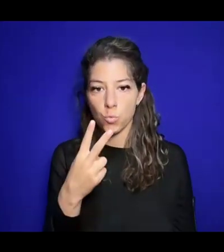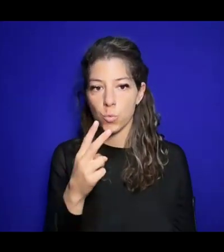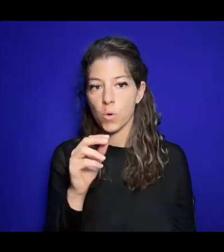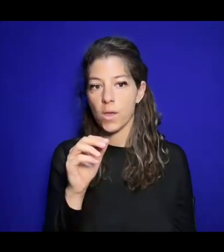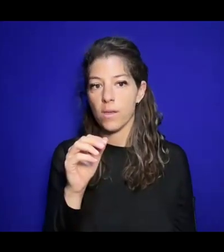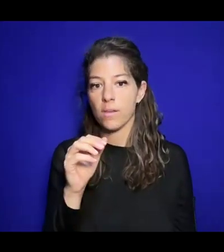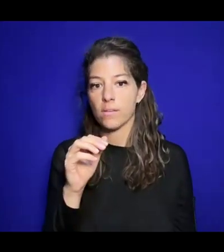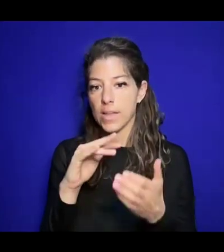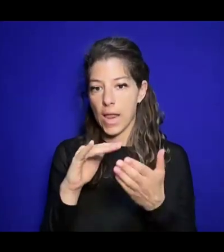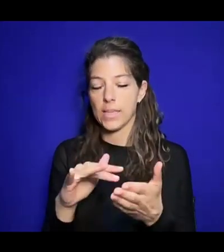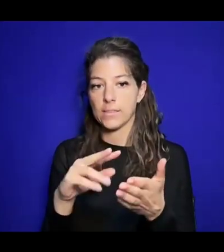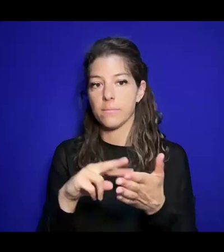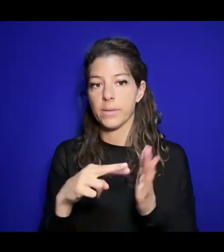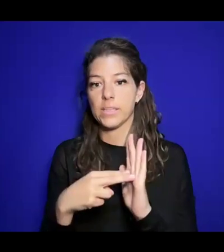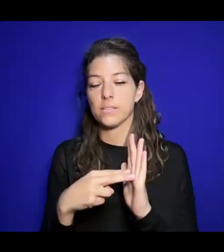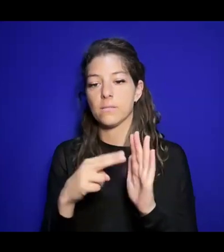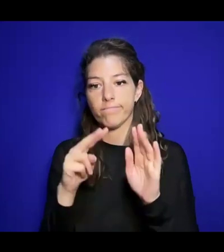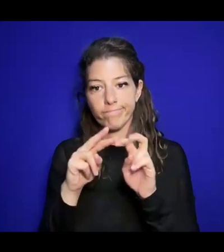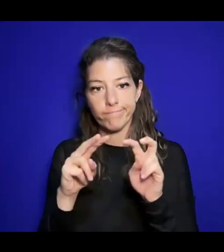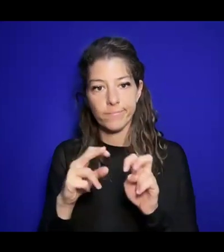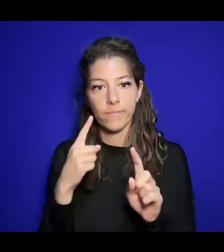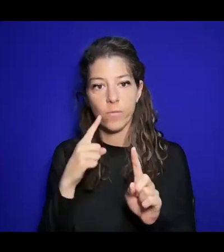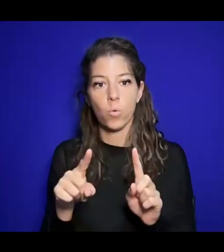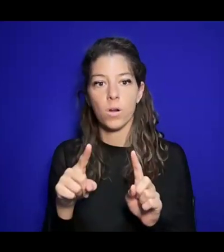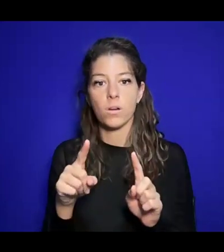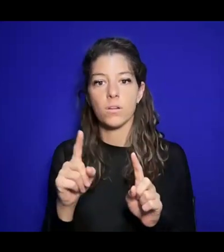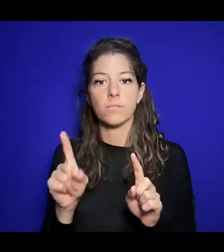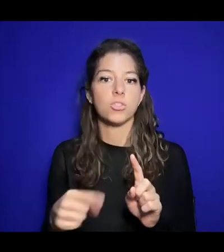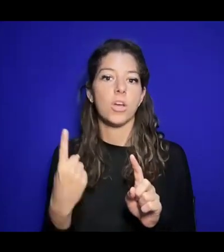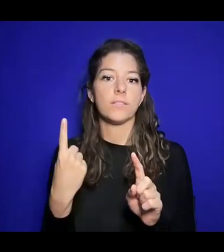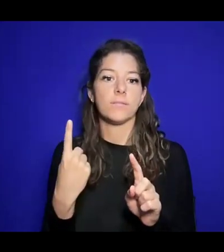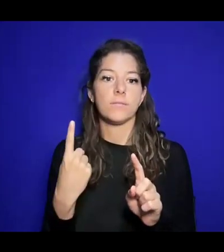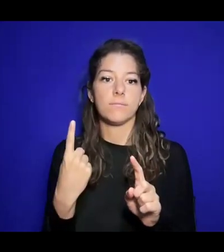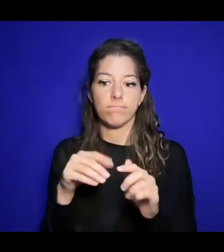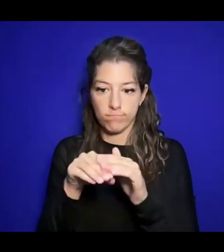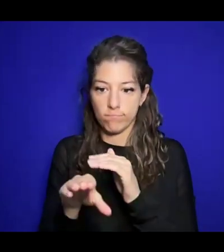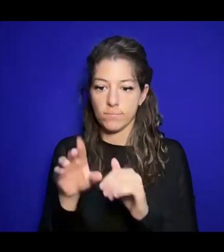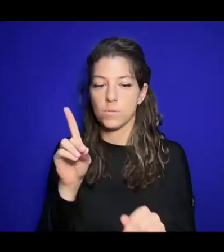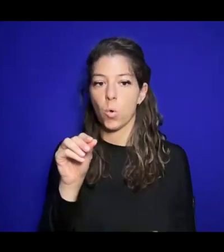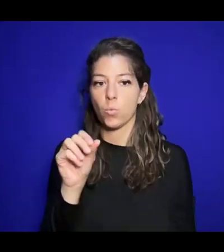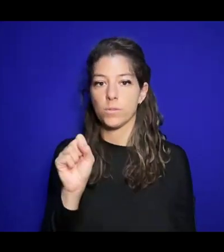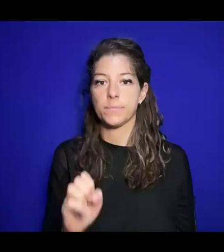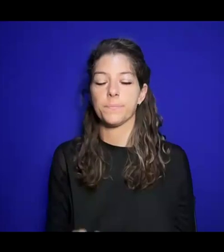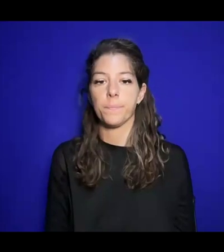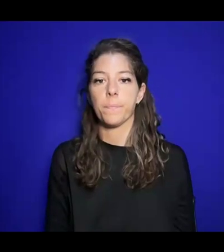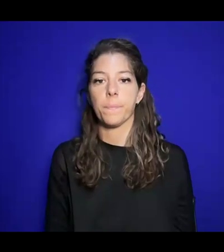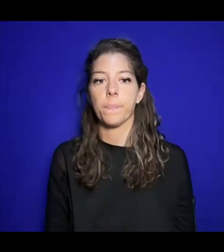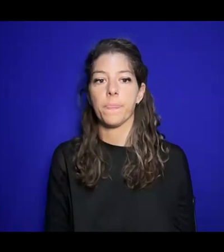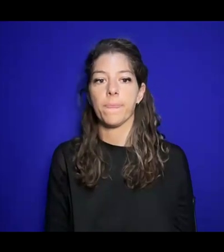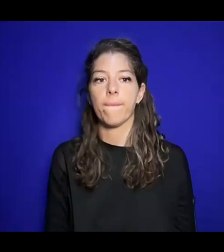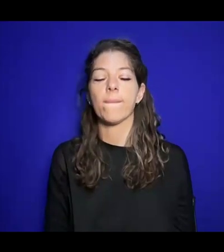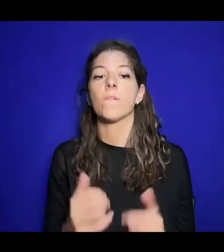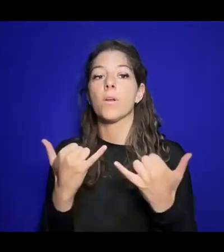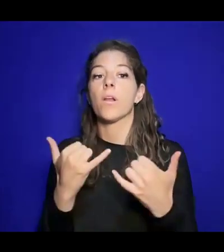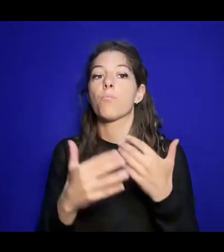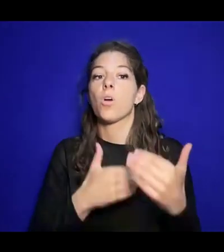studies, which means looking for just getting right into the dosage. So we're in the